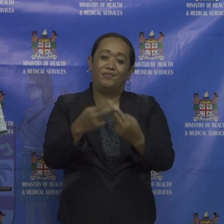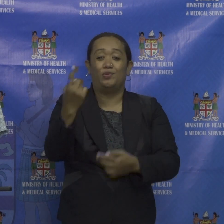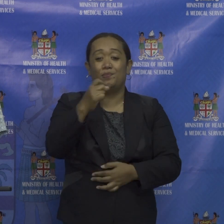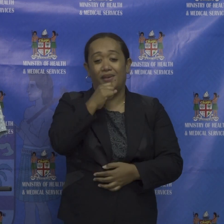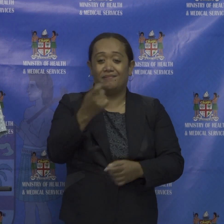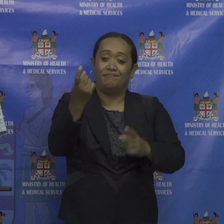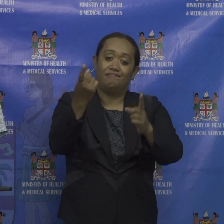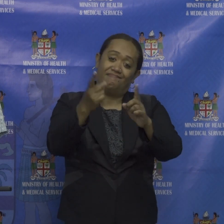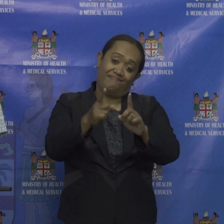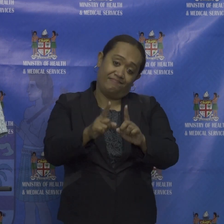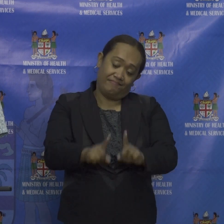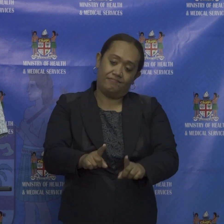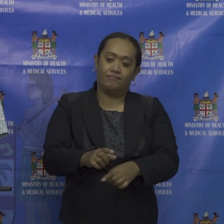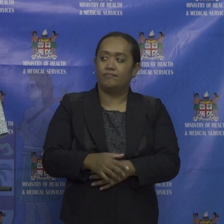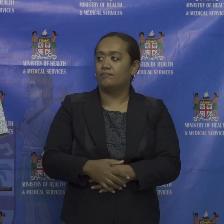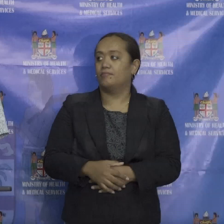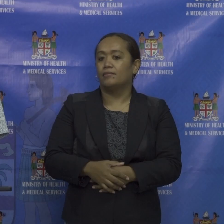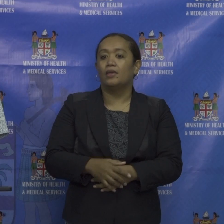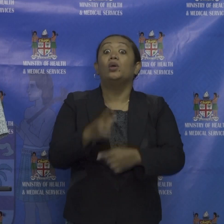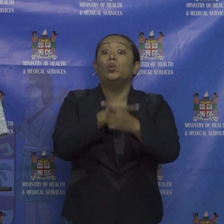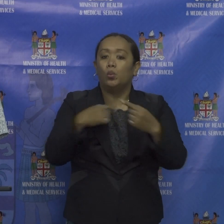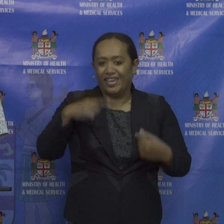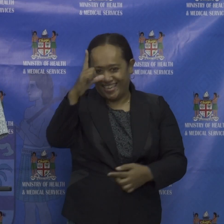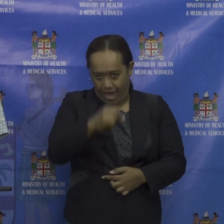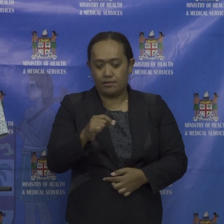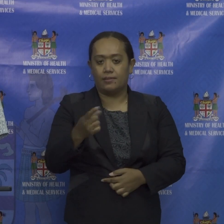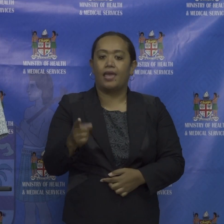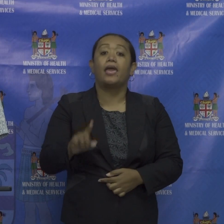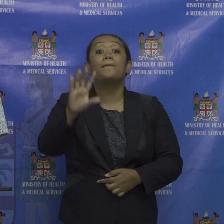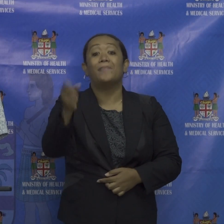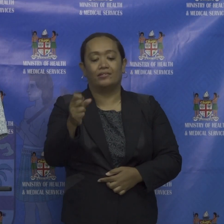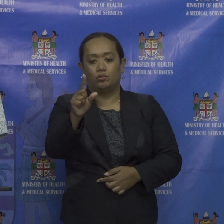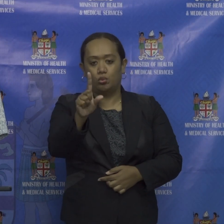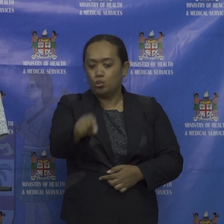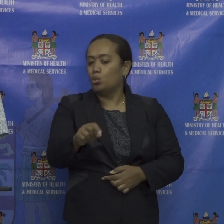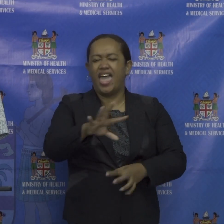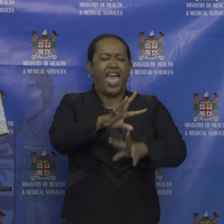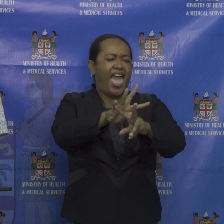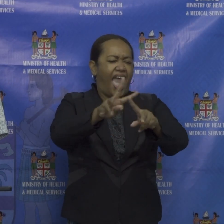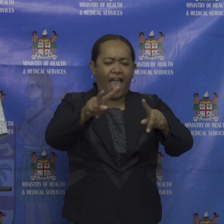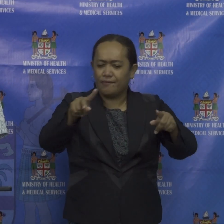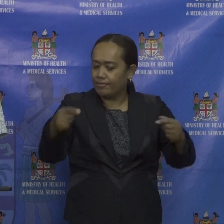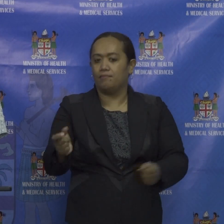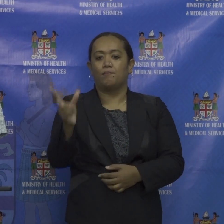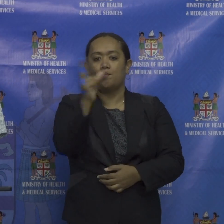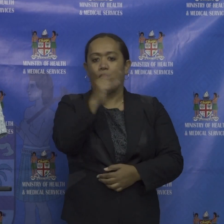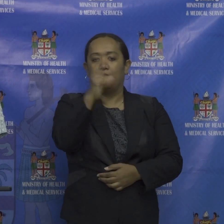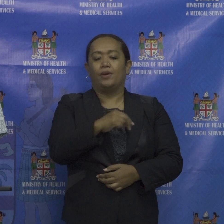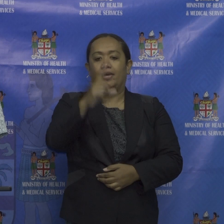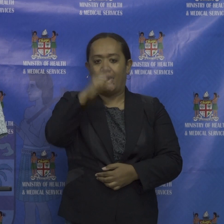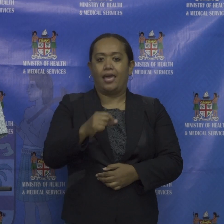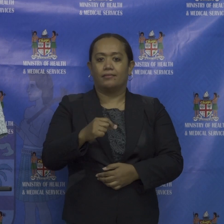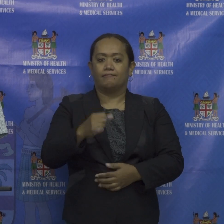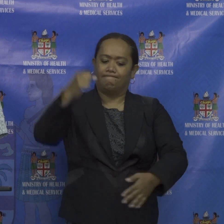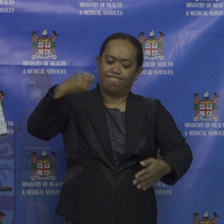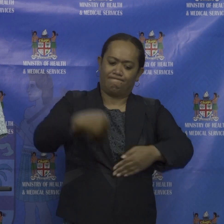It does say that we can and must do everything possible to keep this virus at bay and stamp it